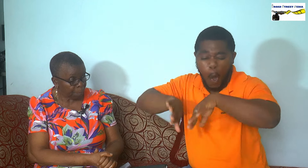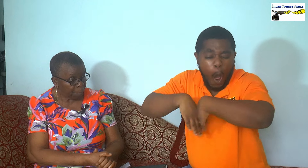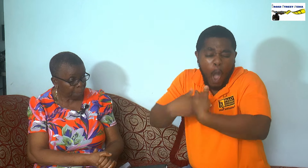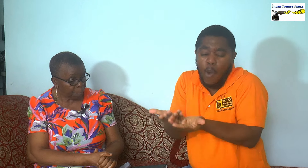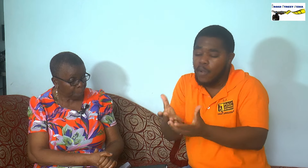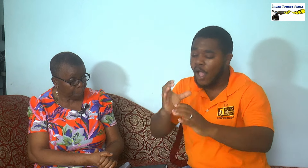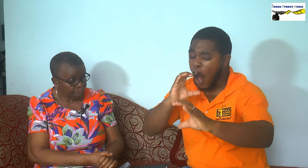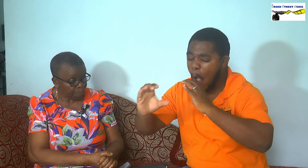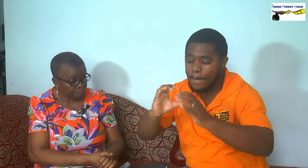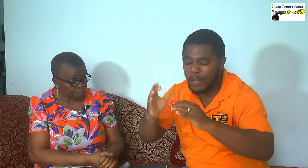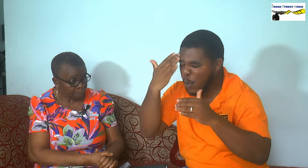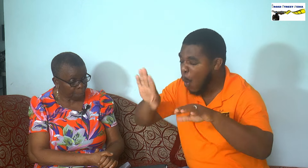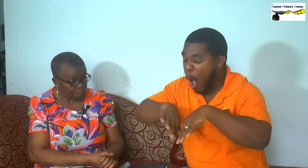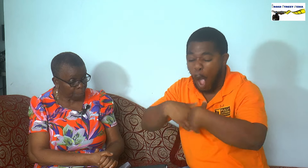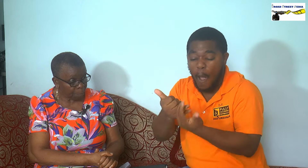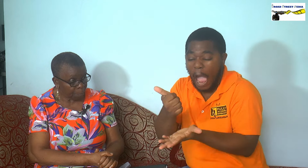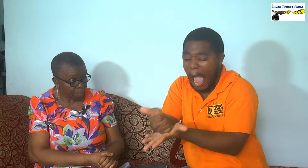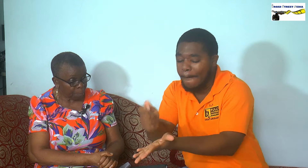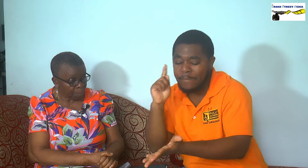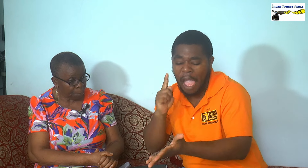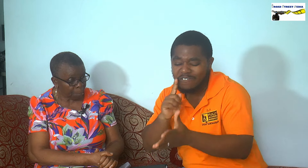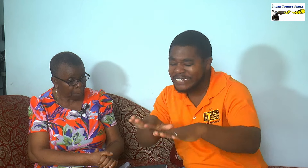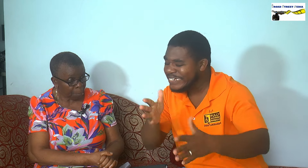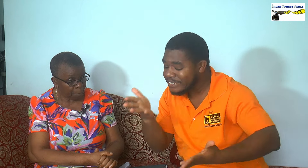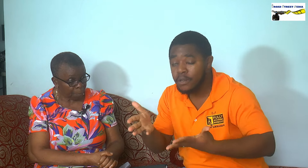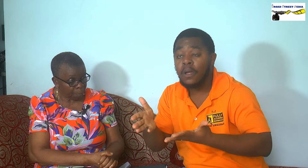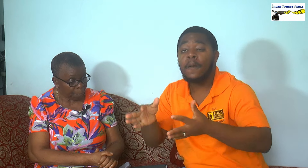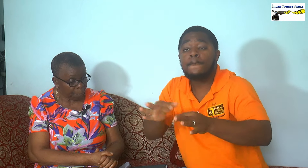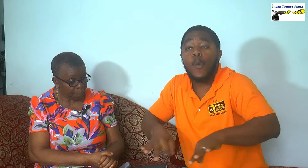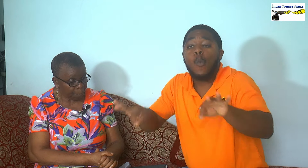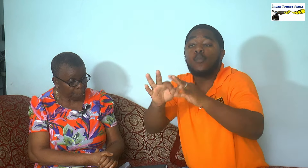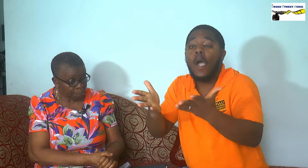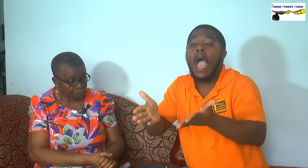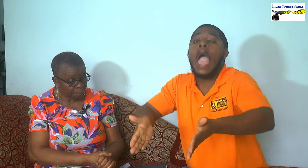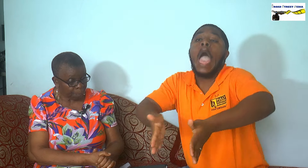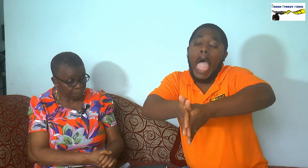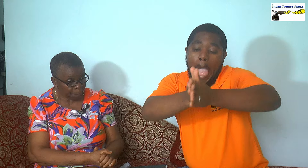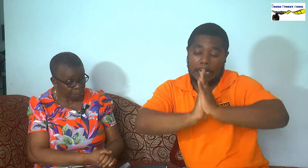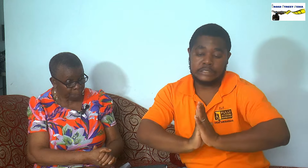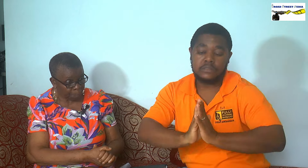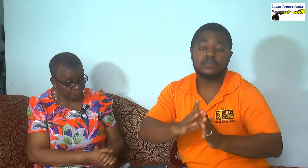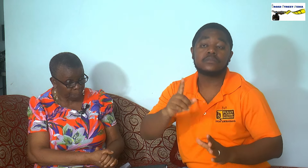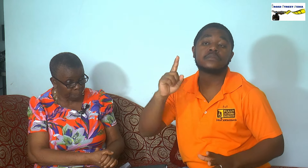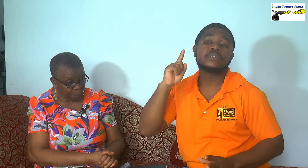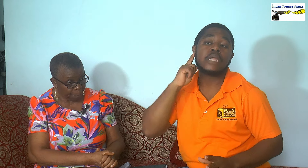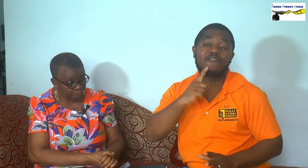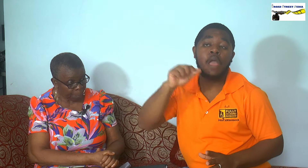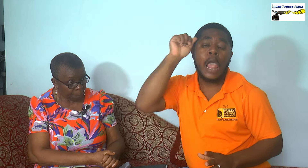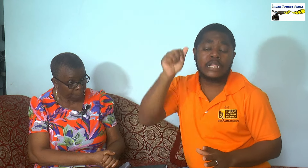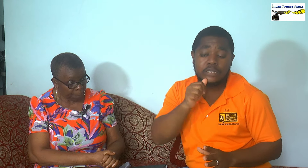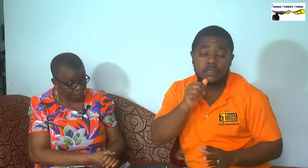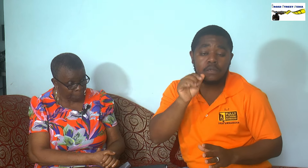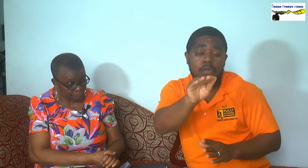And if the teachers are not quite sure how to communicate and help the deaf, it is important that they ask for help from